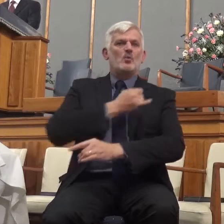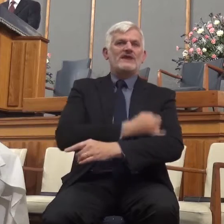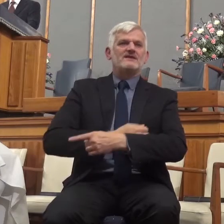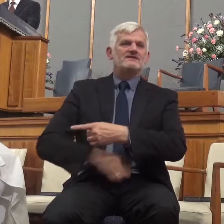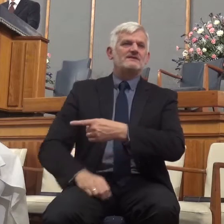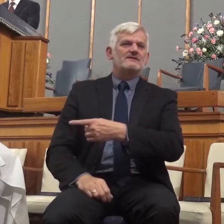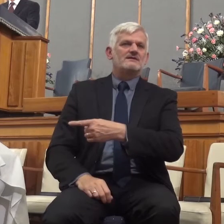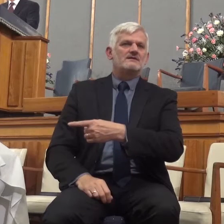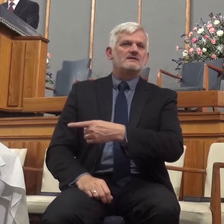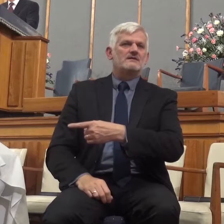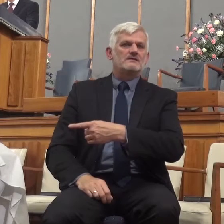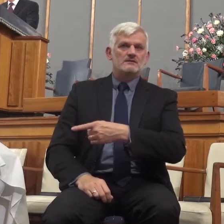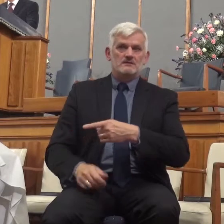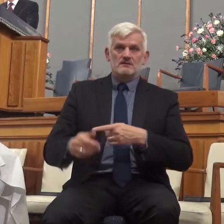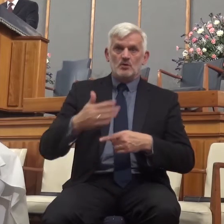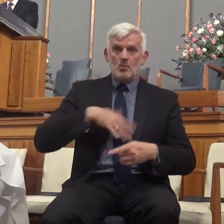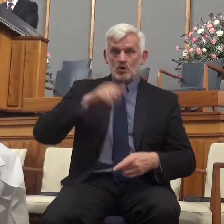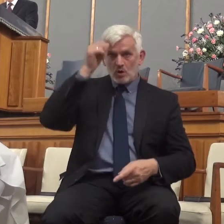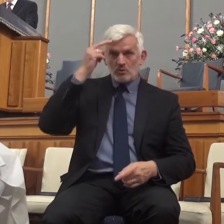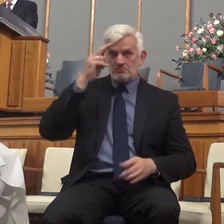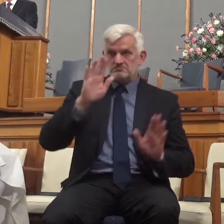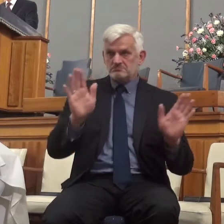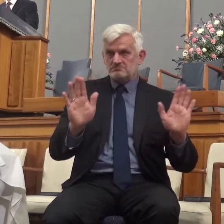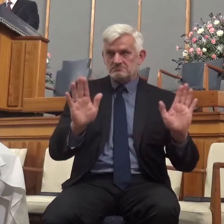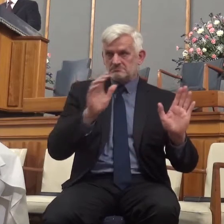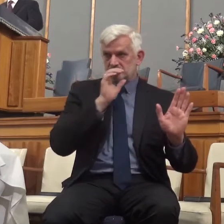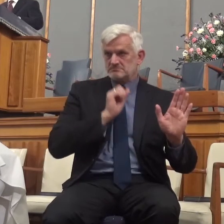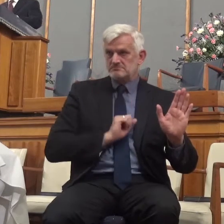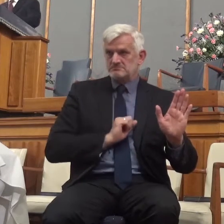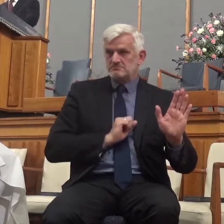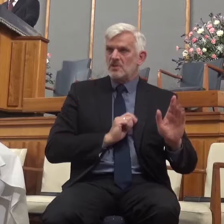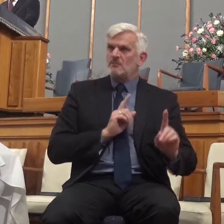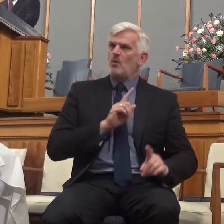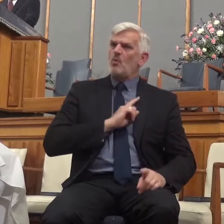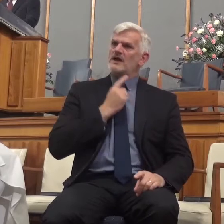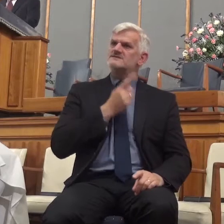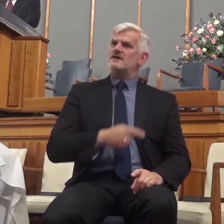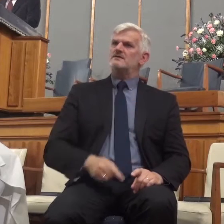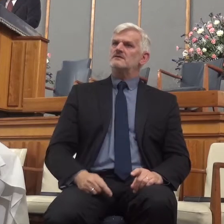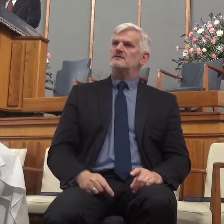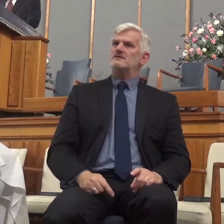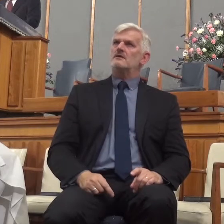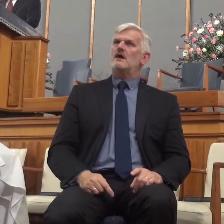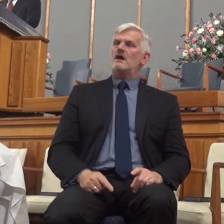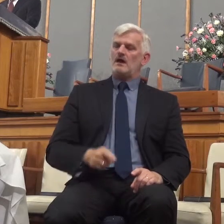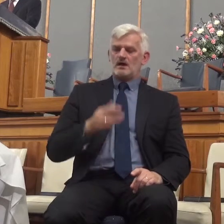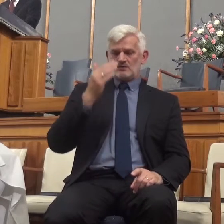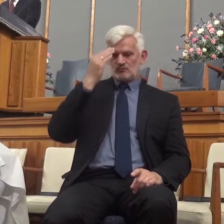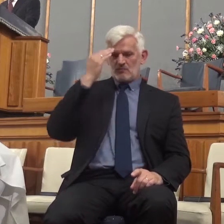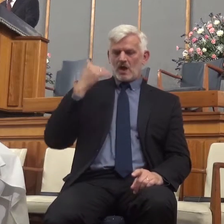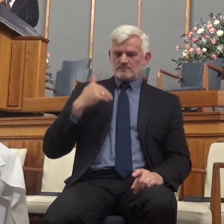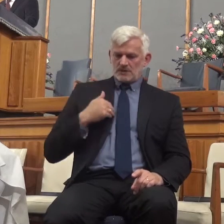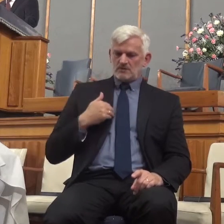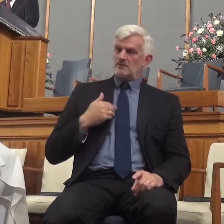going to mention names, but I only mention that because the sense in which God is good includes not only